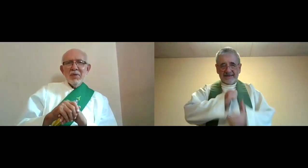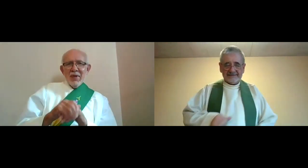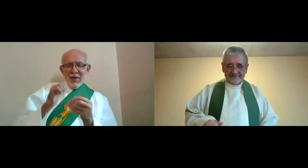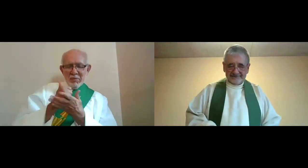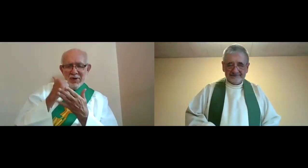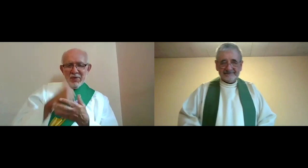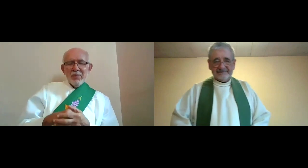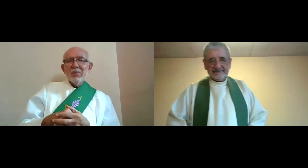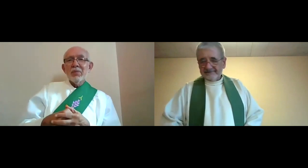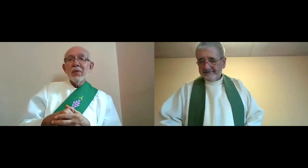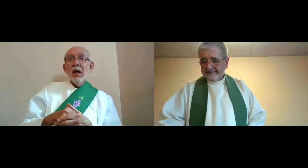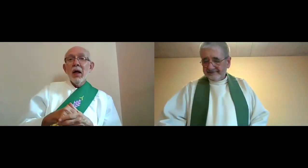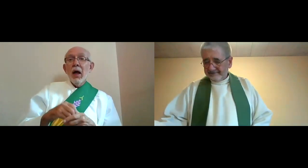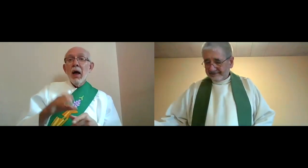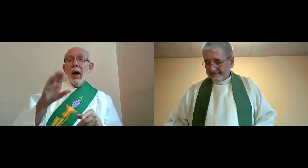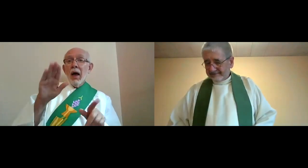Amen.